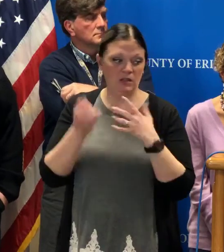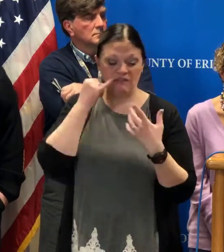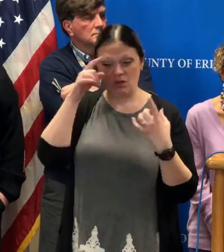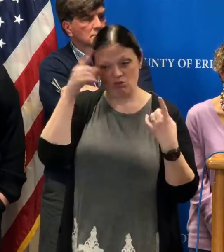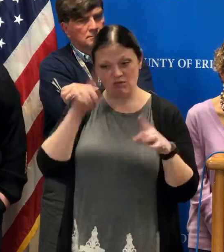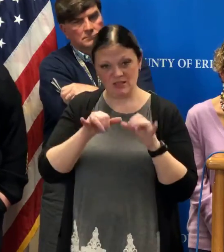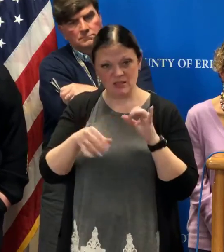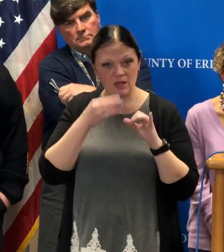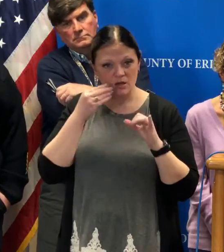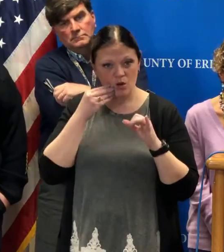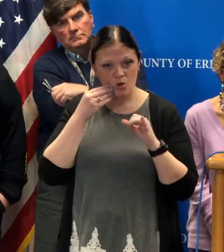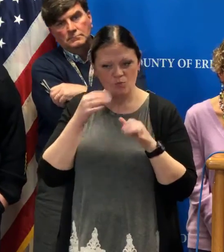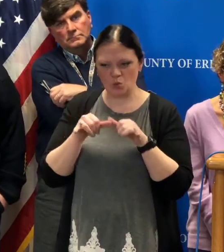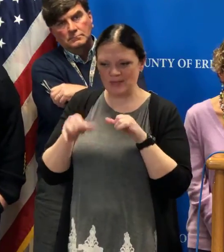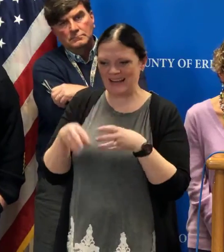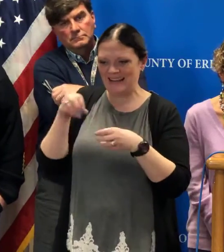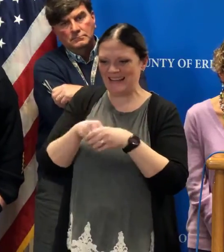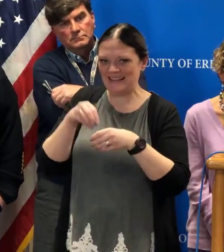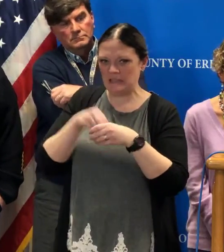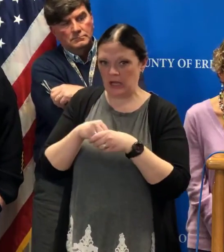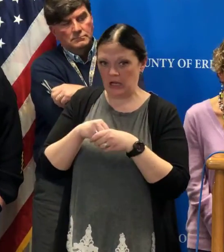home.